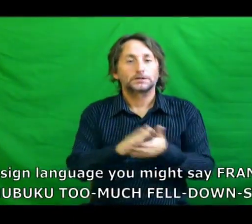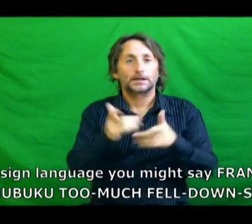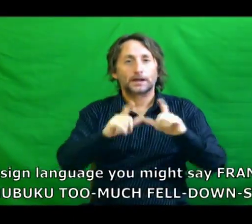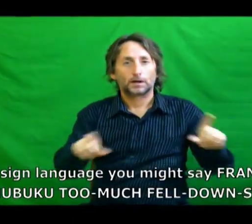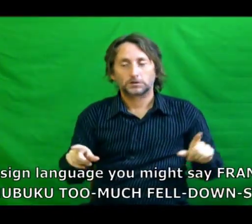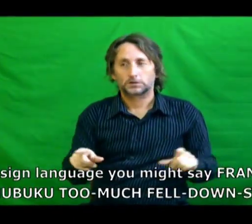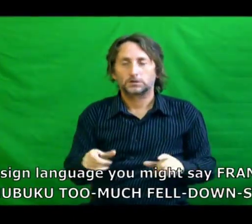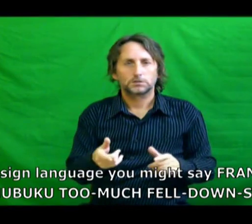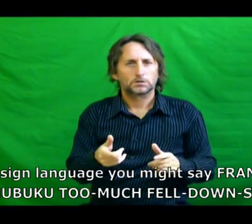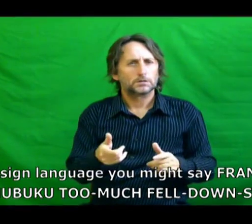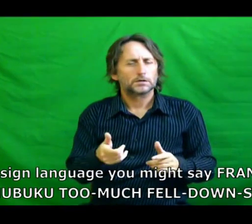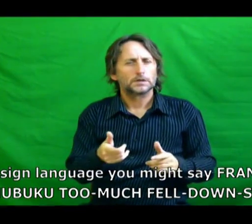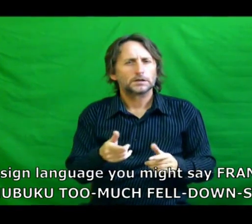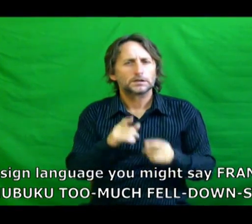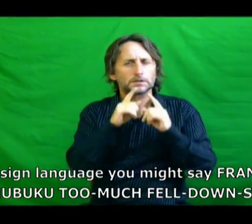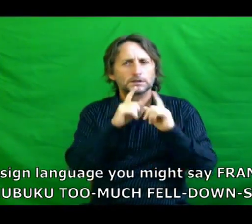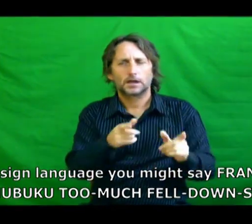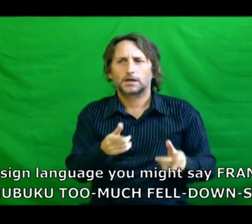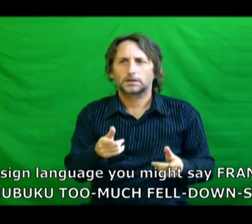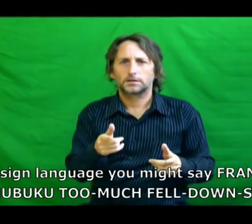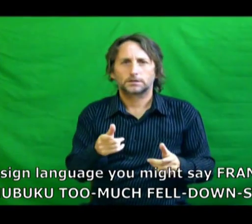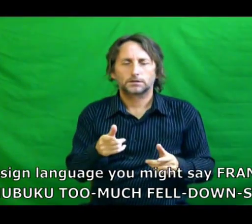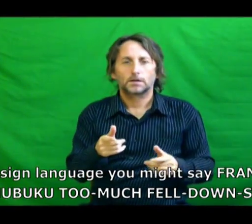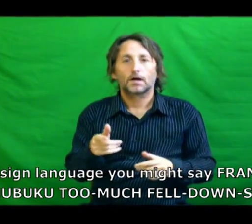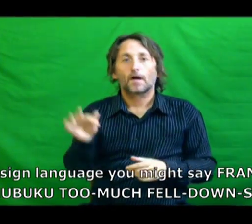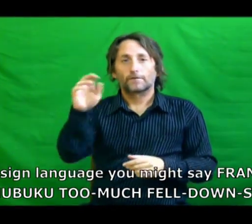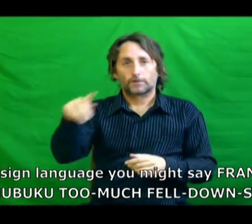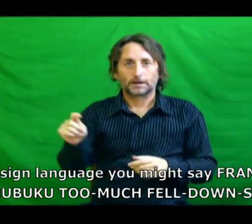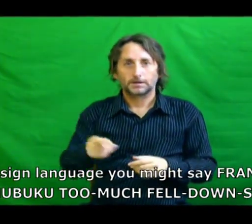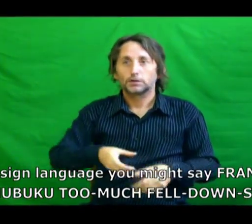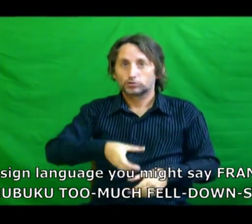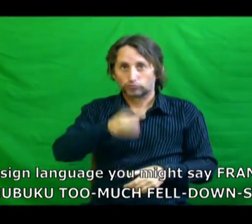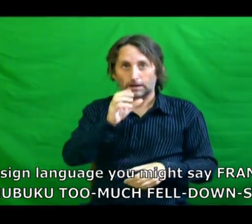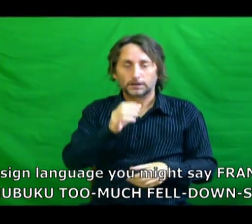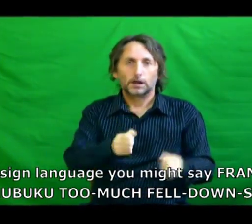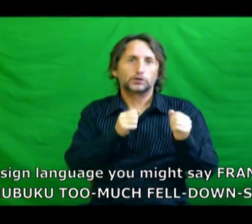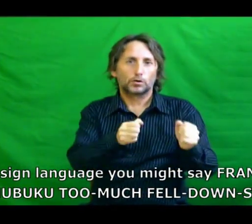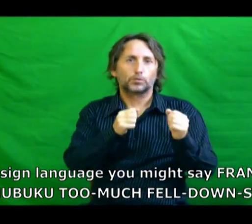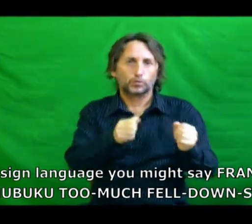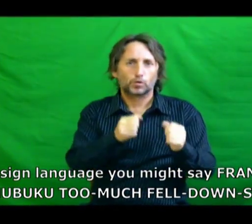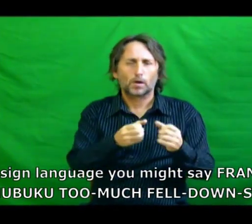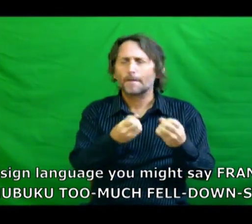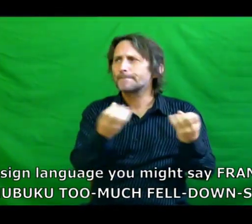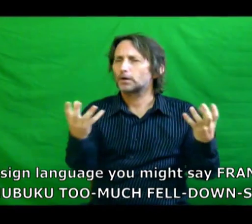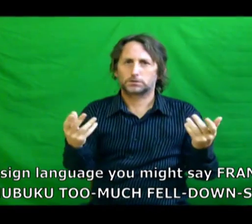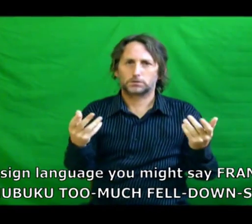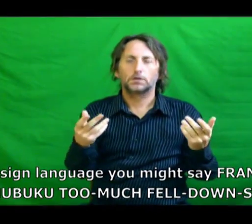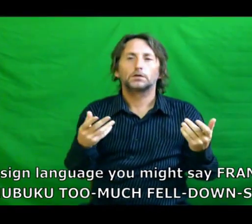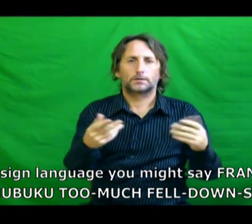But in sign language, you might say, Frank drink chibuku too much, fell downstairs.